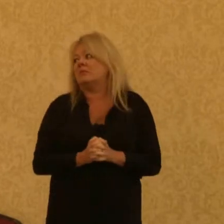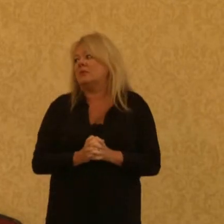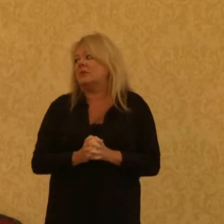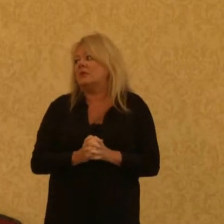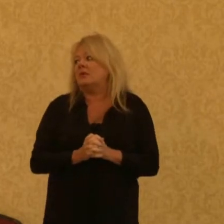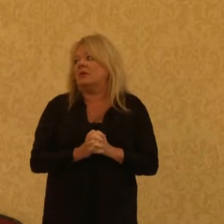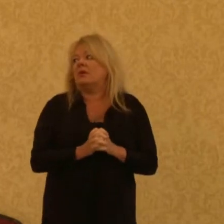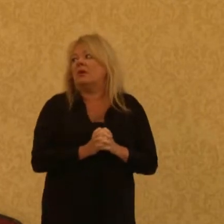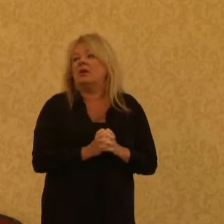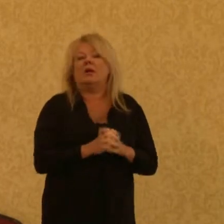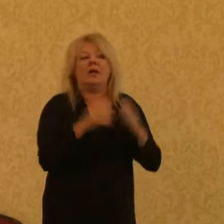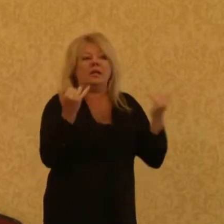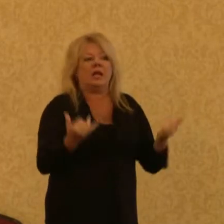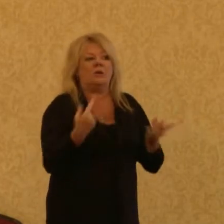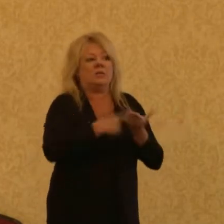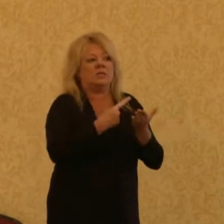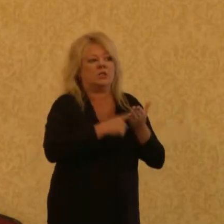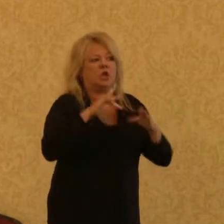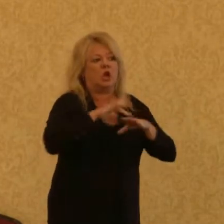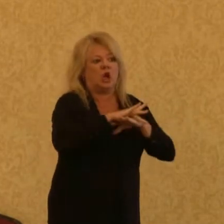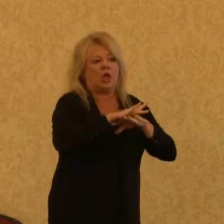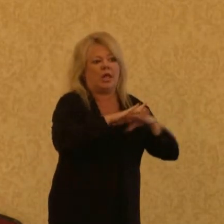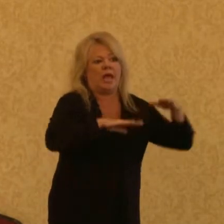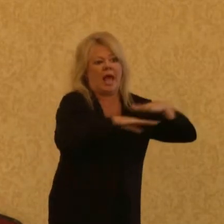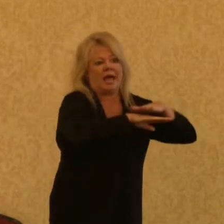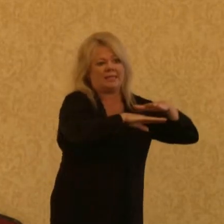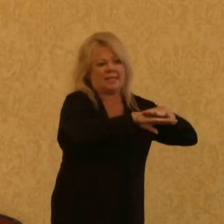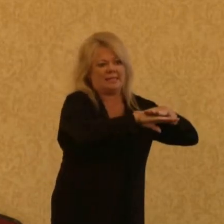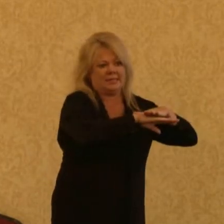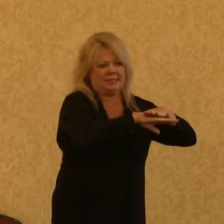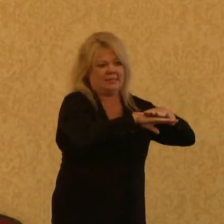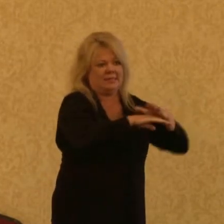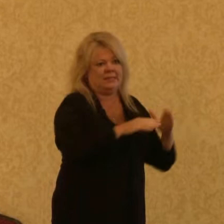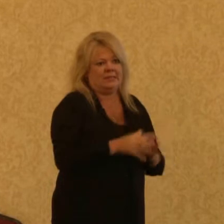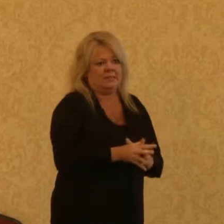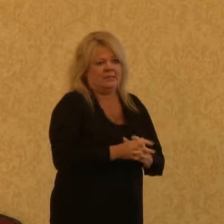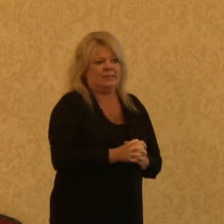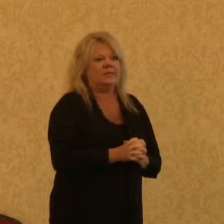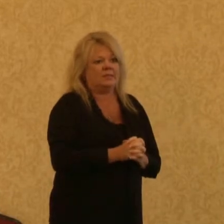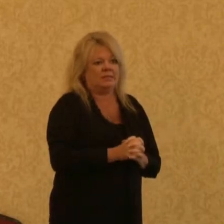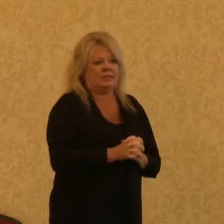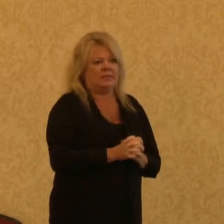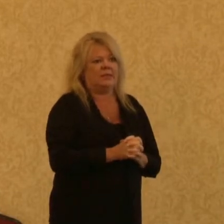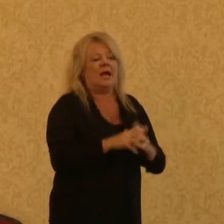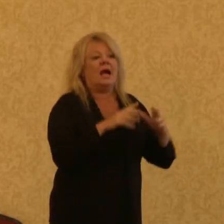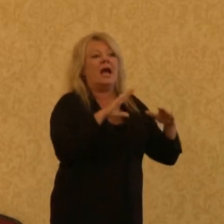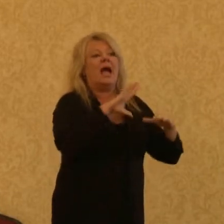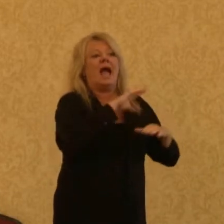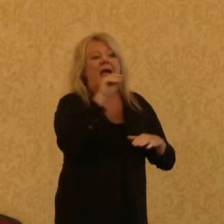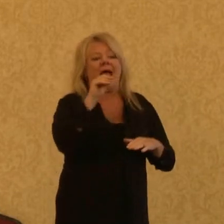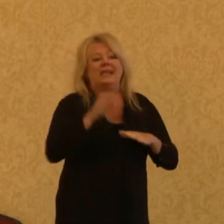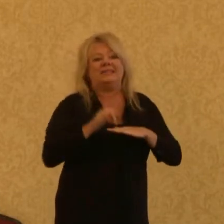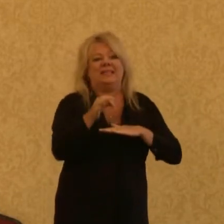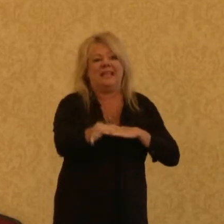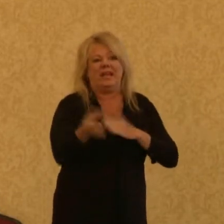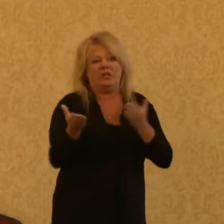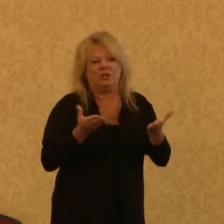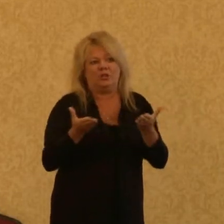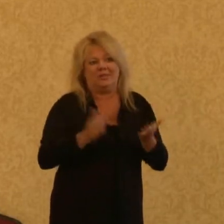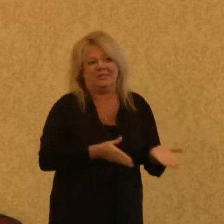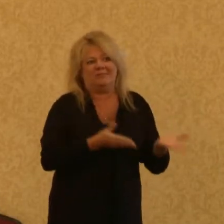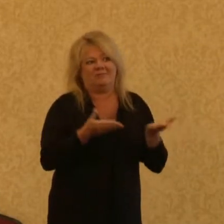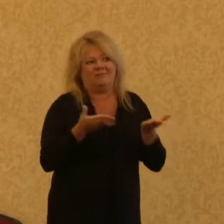and I would say for English speakers, it's much more attainable a goal to learn Spanish than to learn Vietnamese or